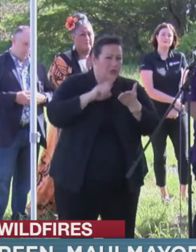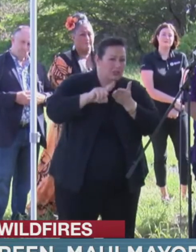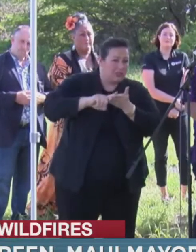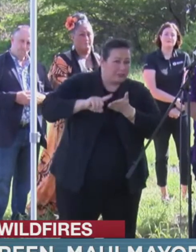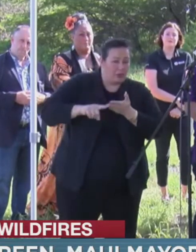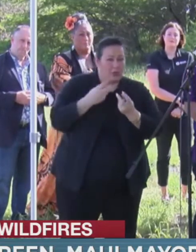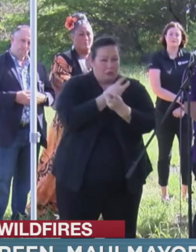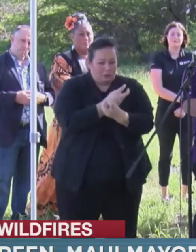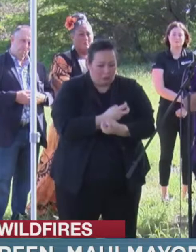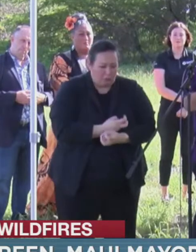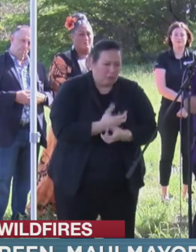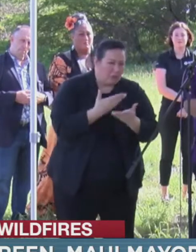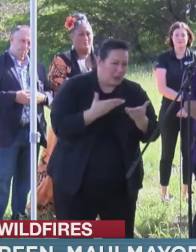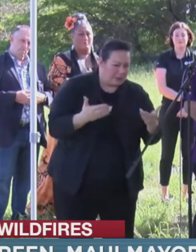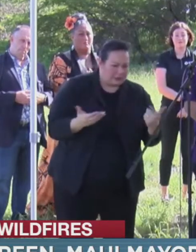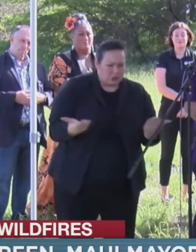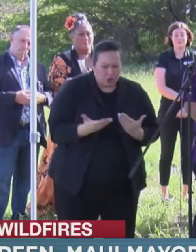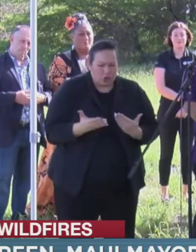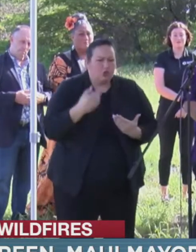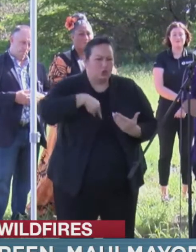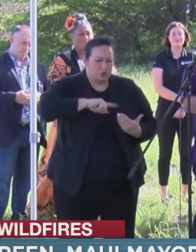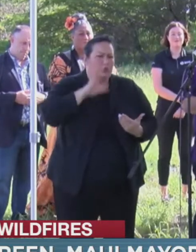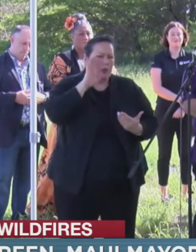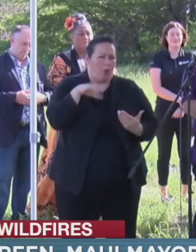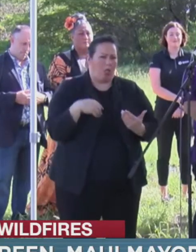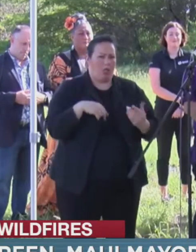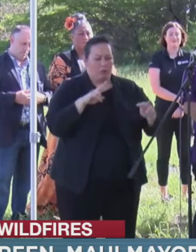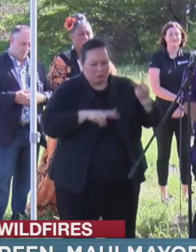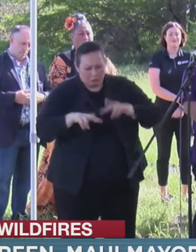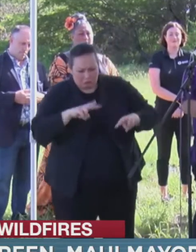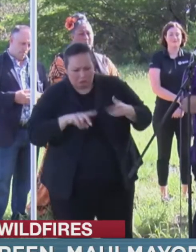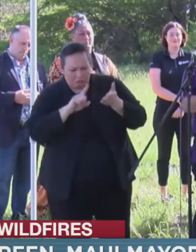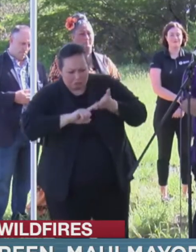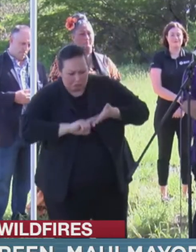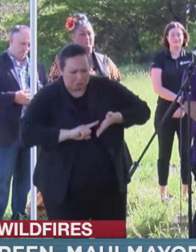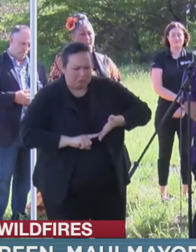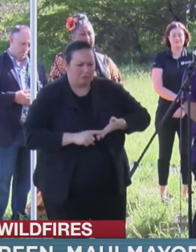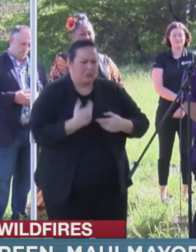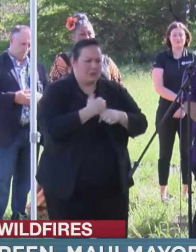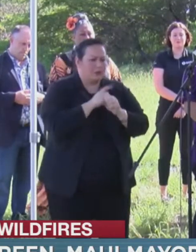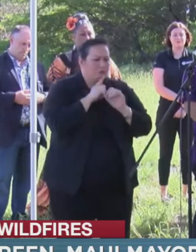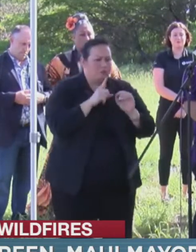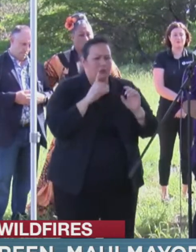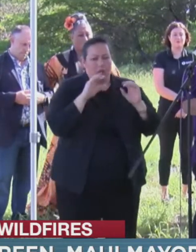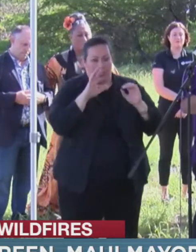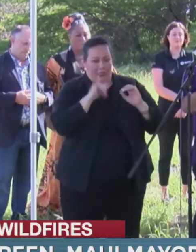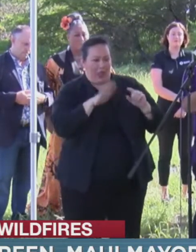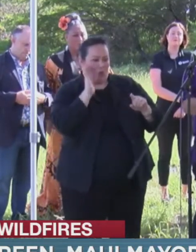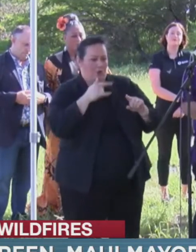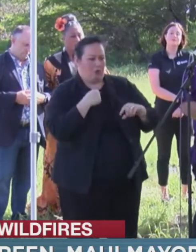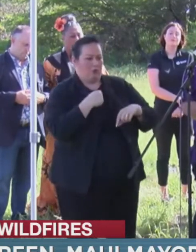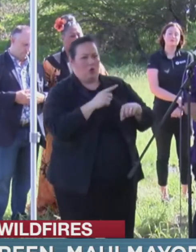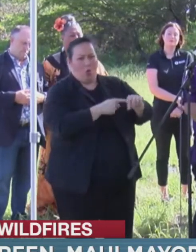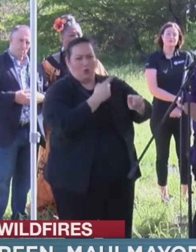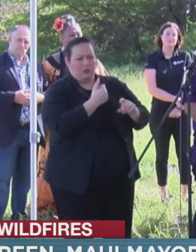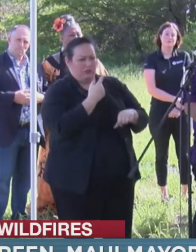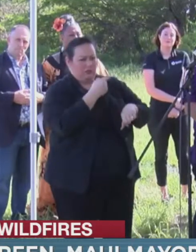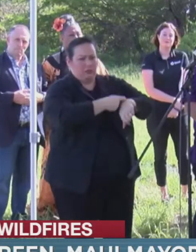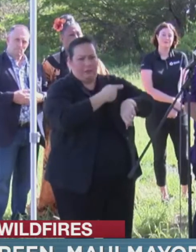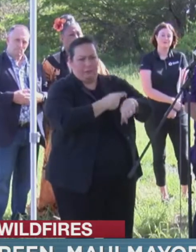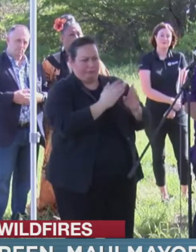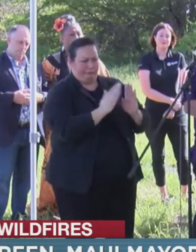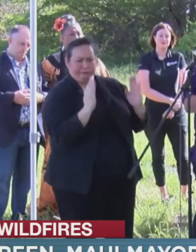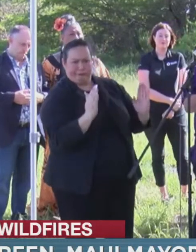today. How do people get signed up? I mean, who's getting in? So there's going to be a process, or of course we're going to probably prioritize those that have families